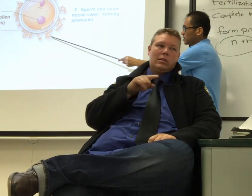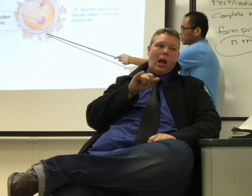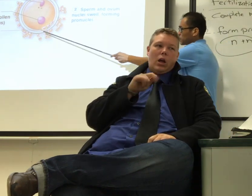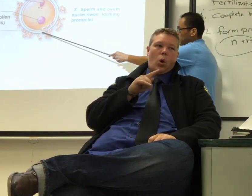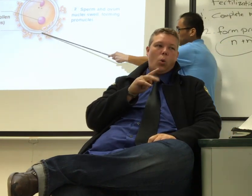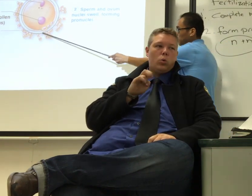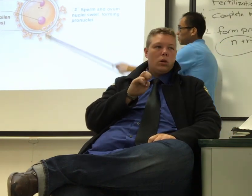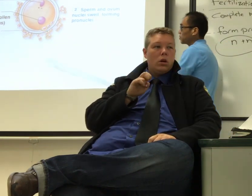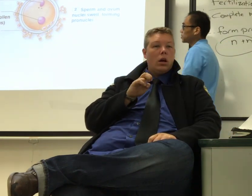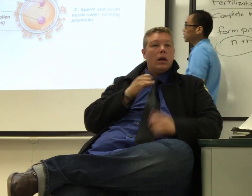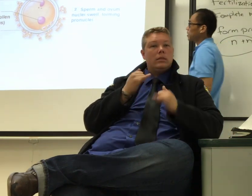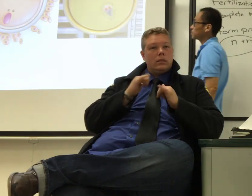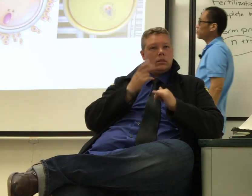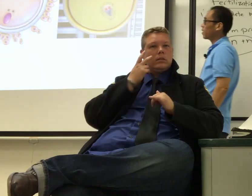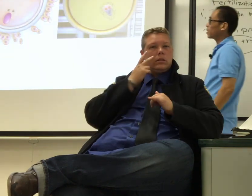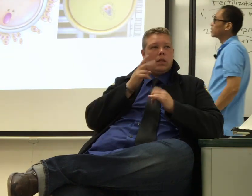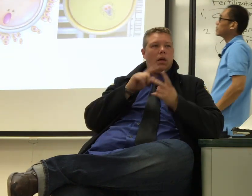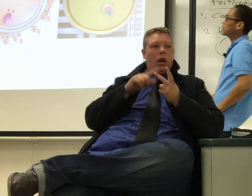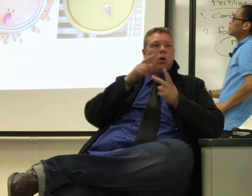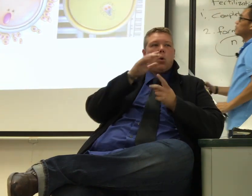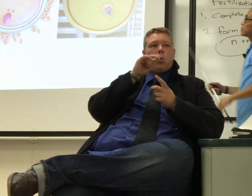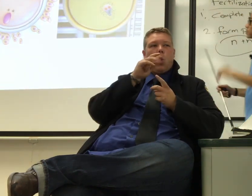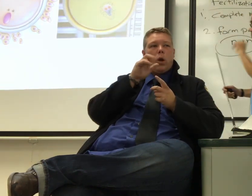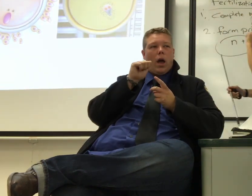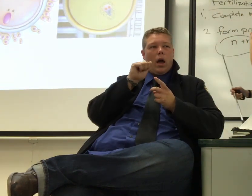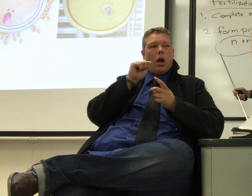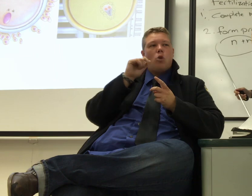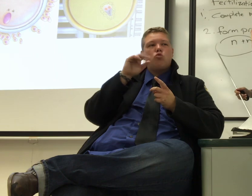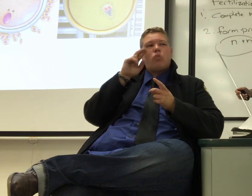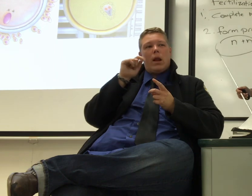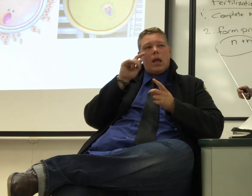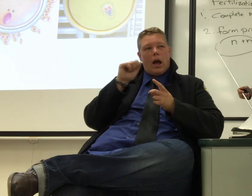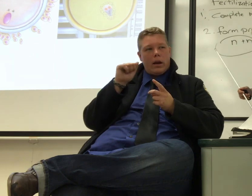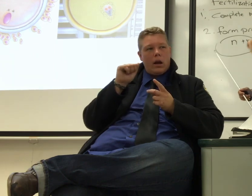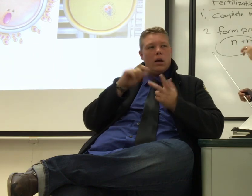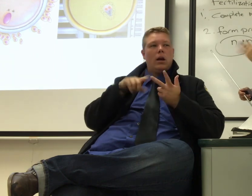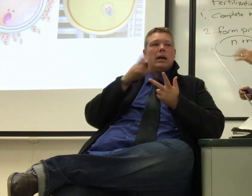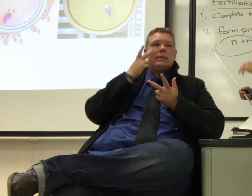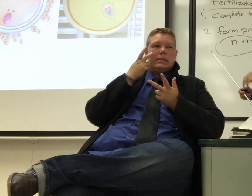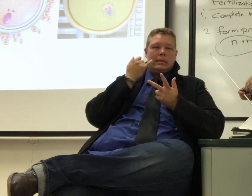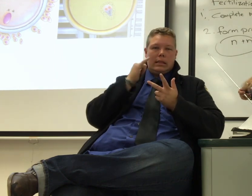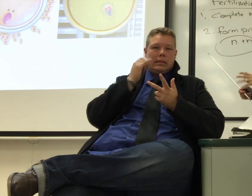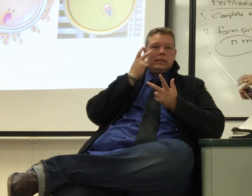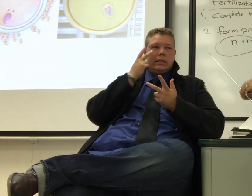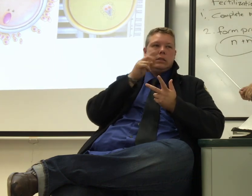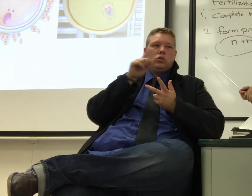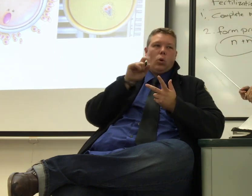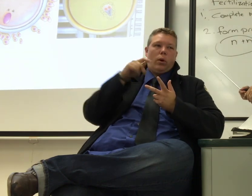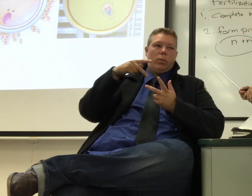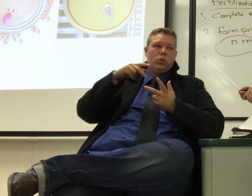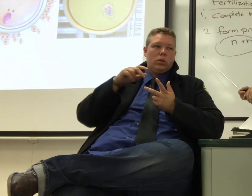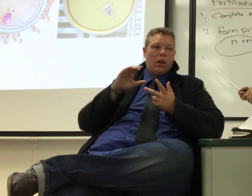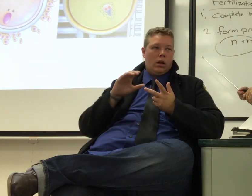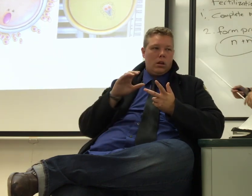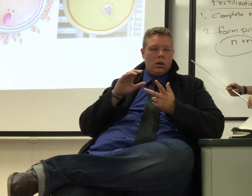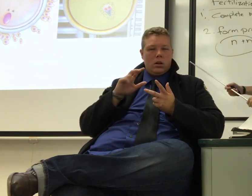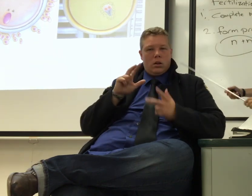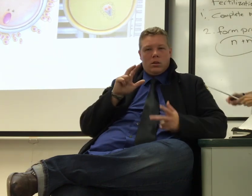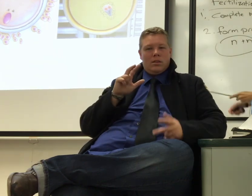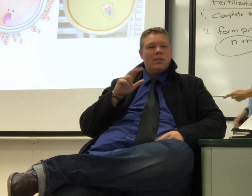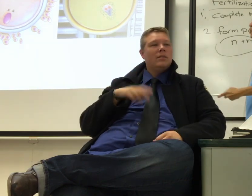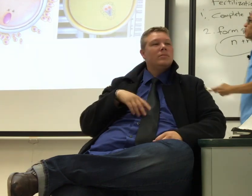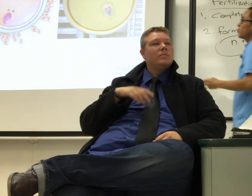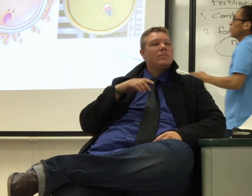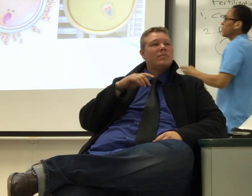radiata. I still see zona pellucida. Let's move on. This model They illustrate it a little bit differently.